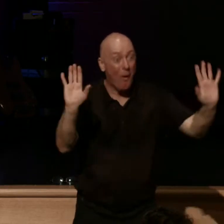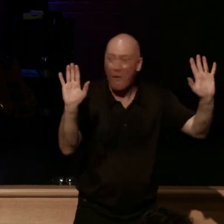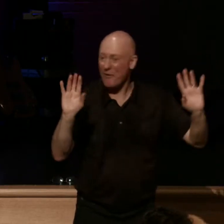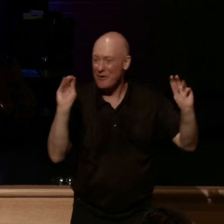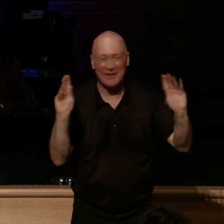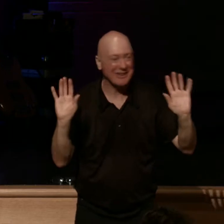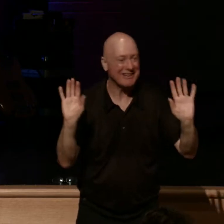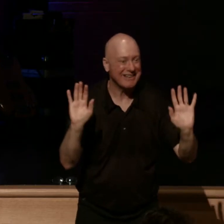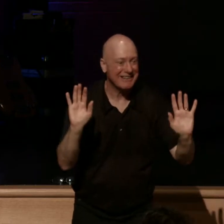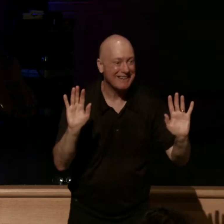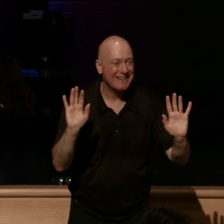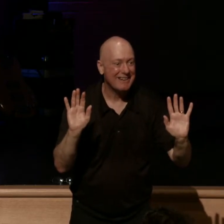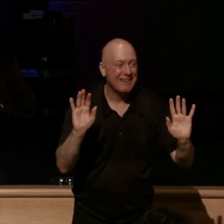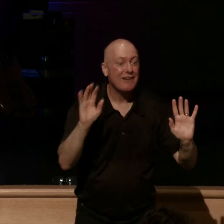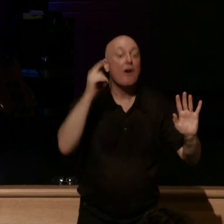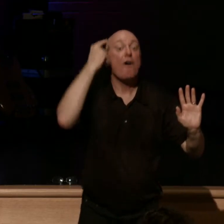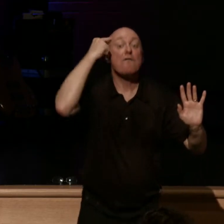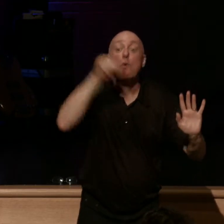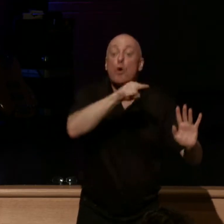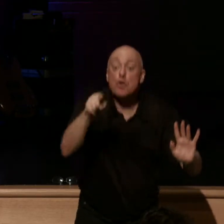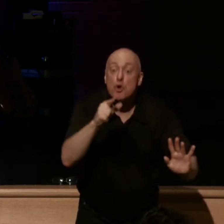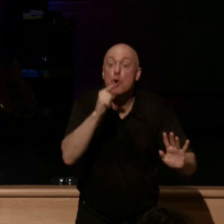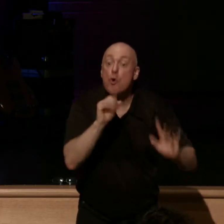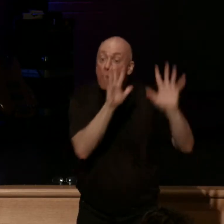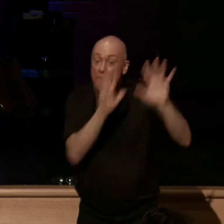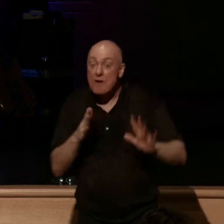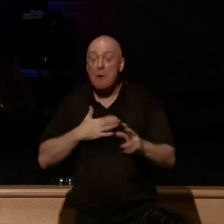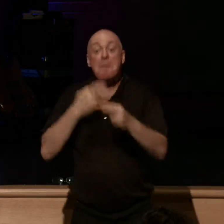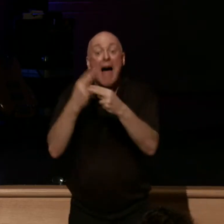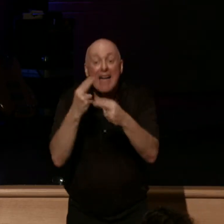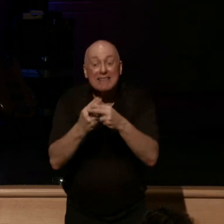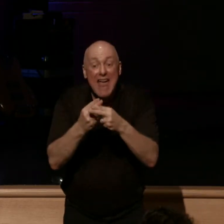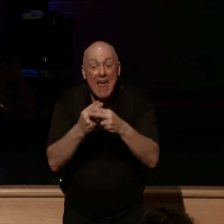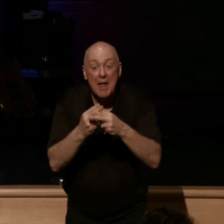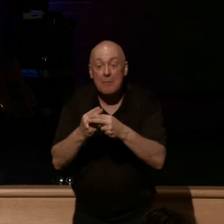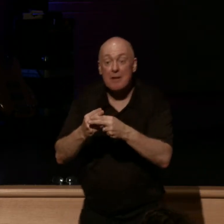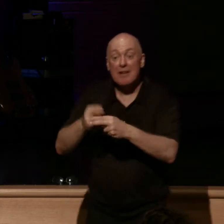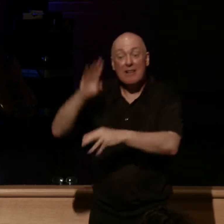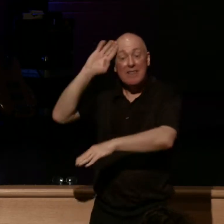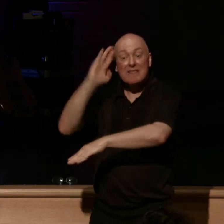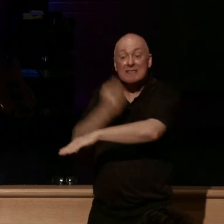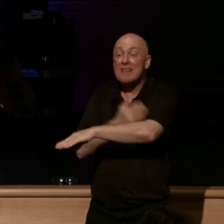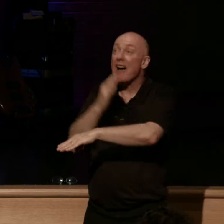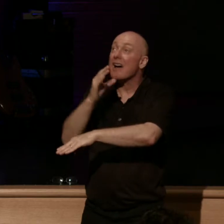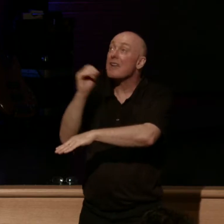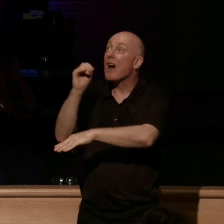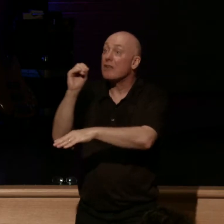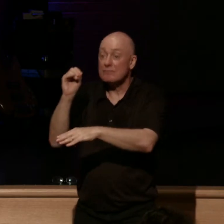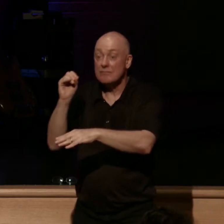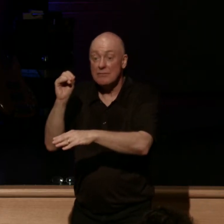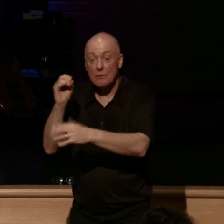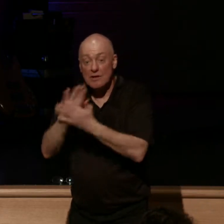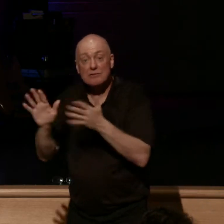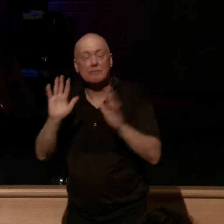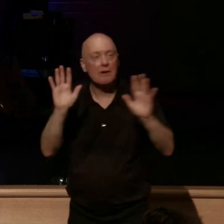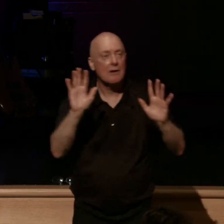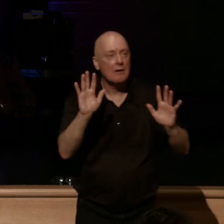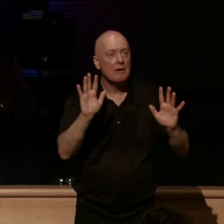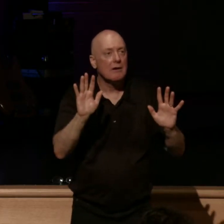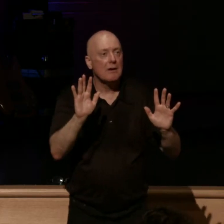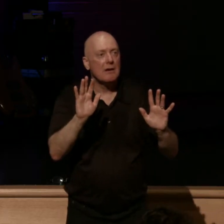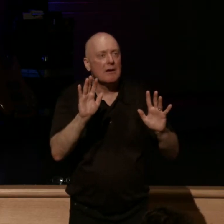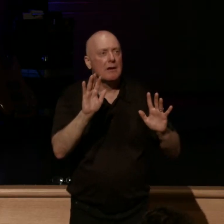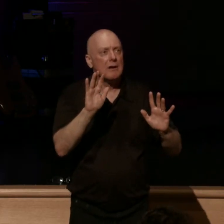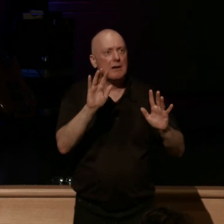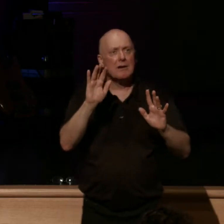our title. But for you who fear my name, the son of righteousness, the son of love him, the